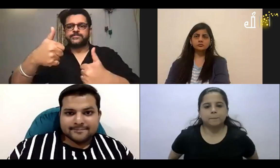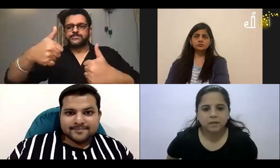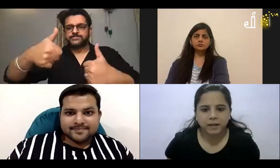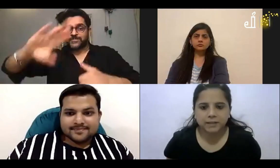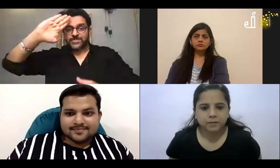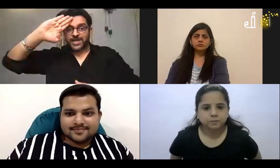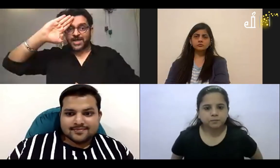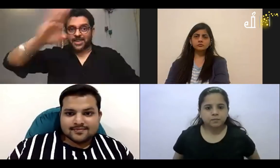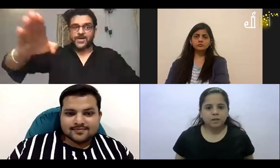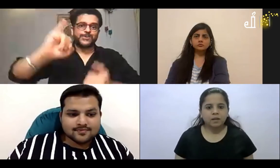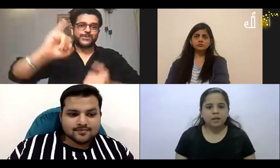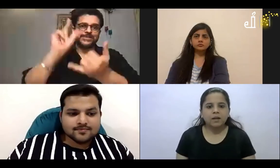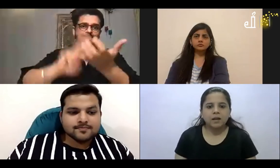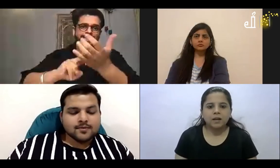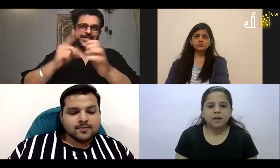Okay, great.